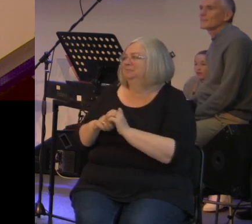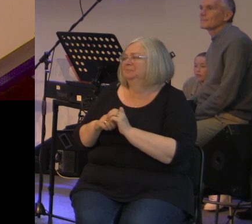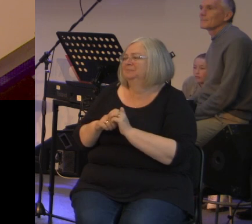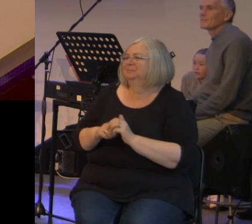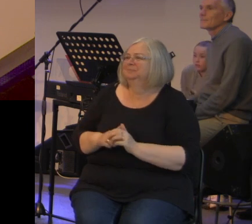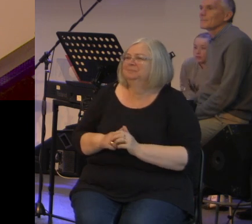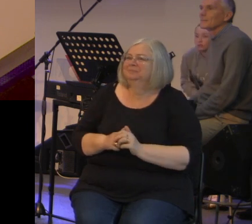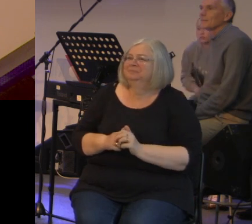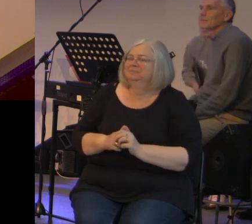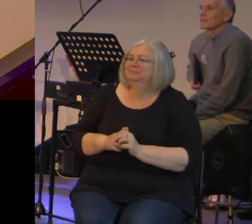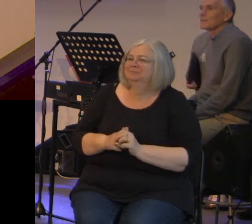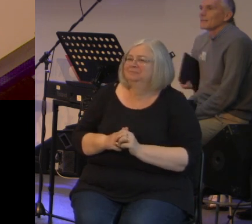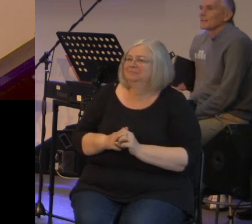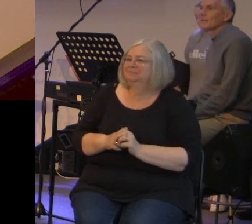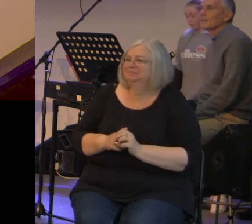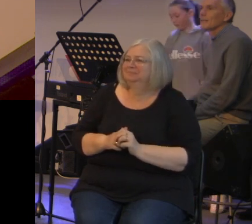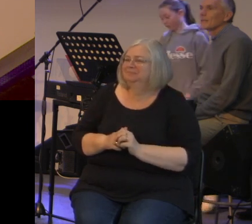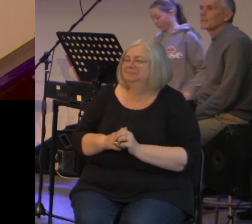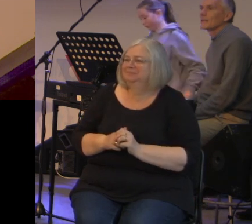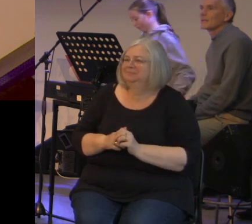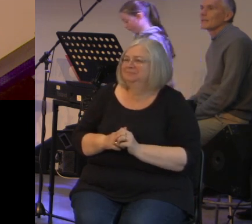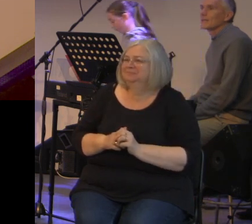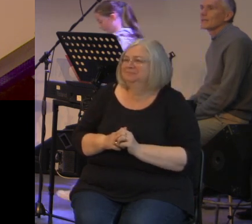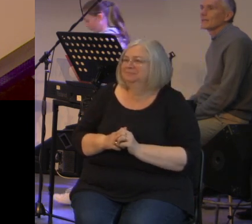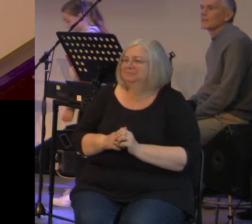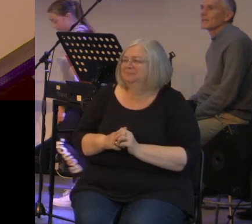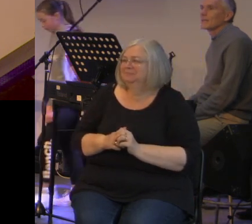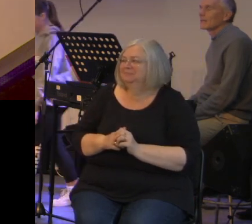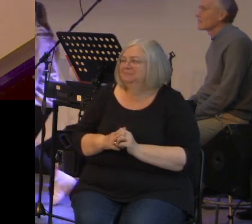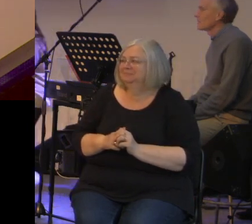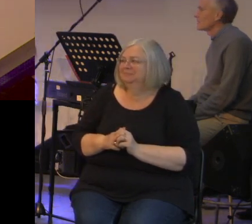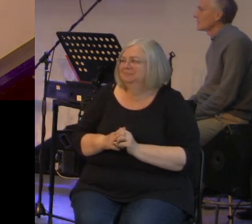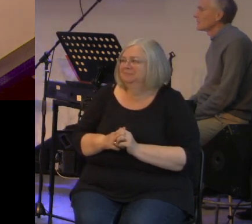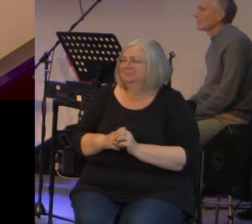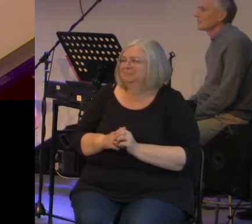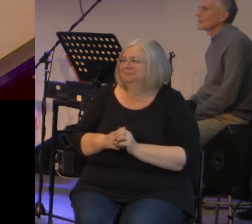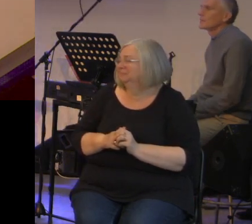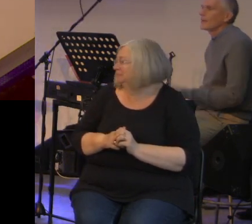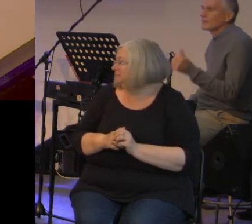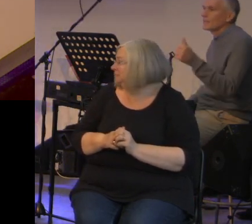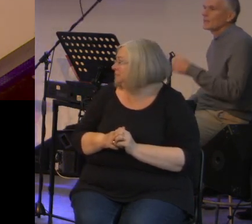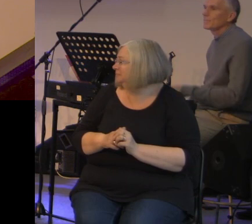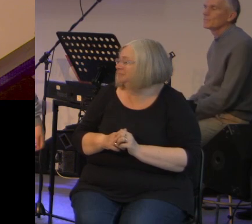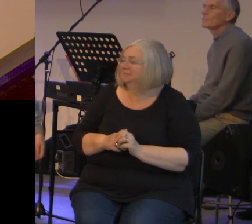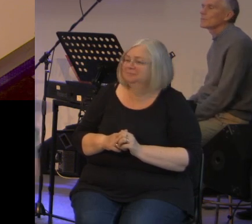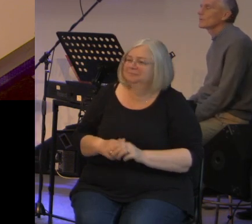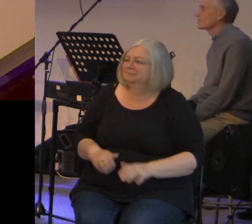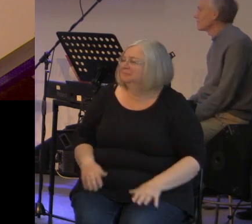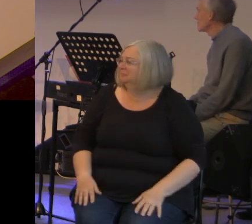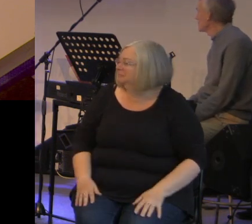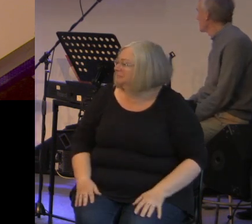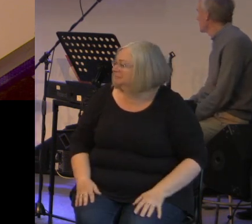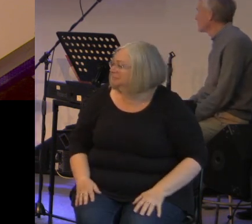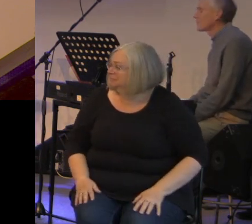can head to the back, and they will direct you to the right group and the right age group.